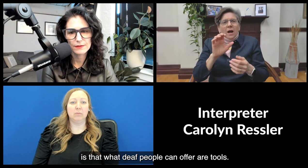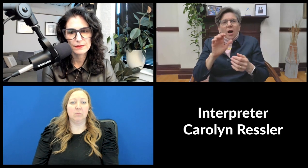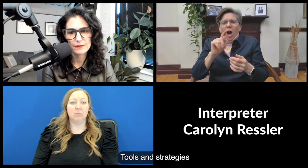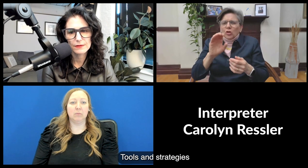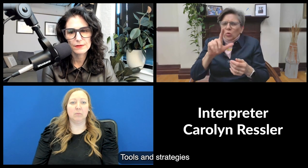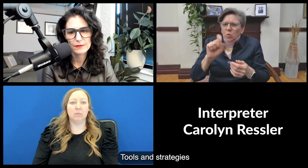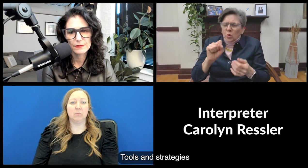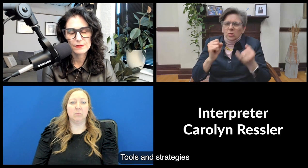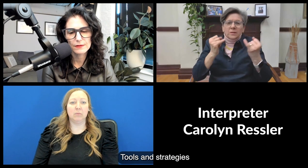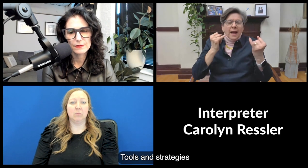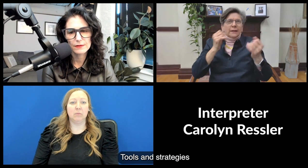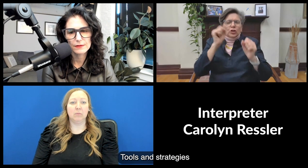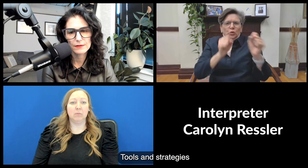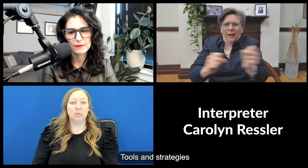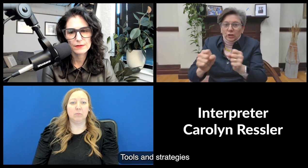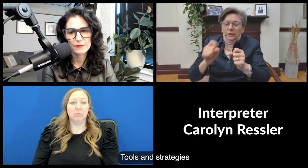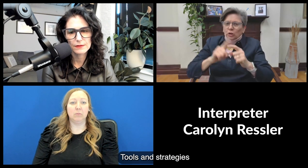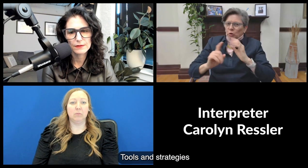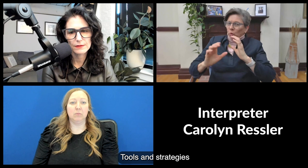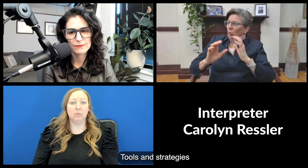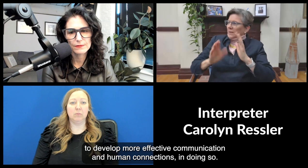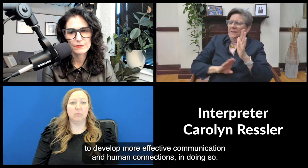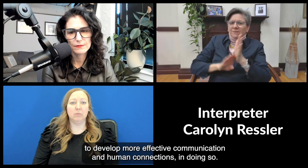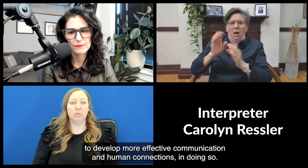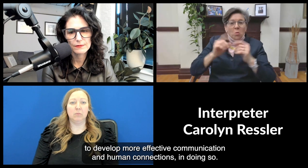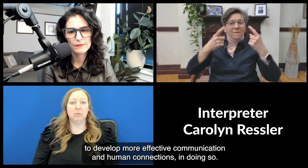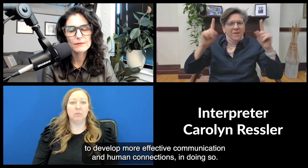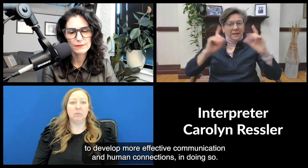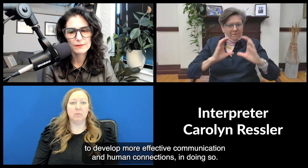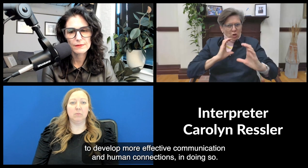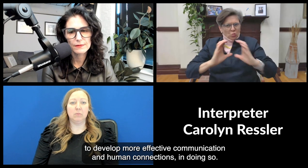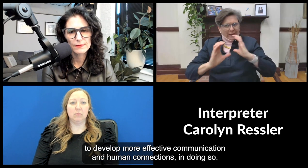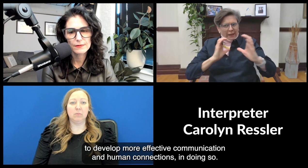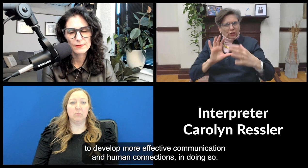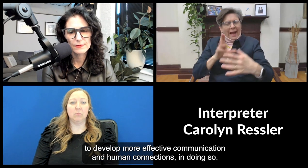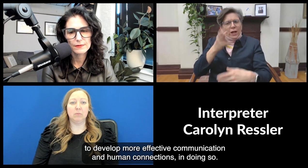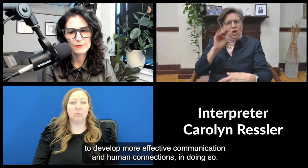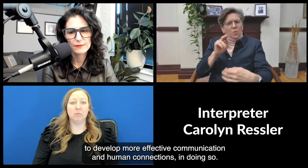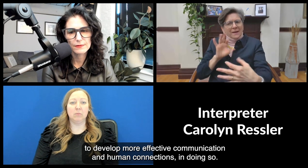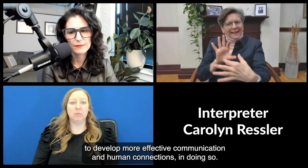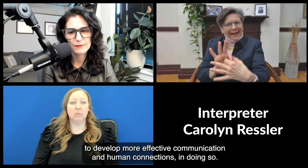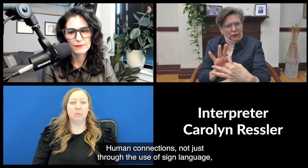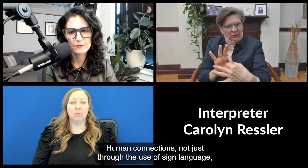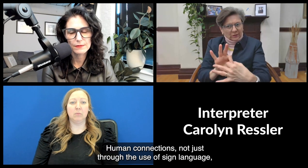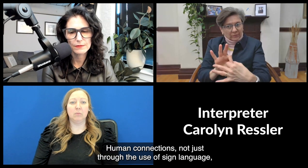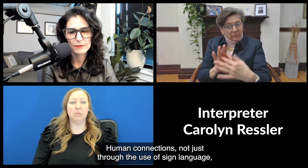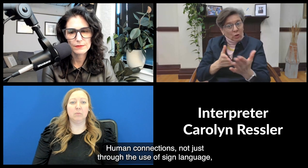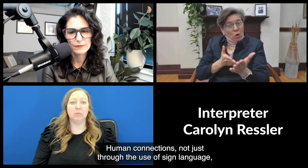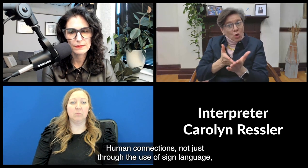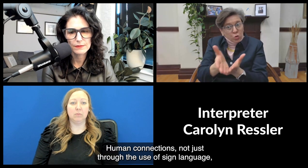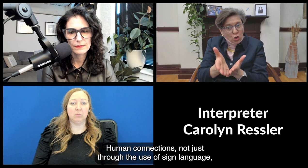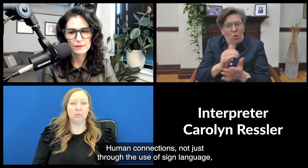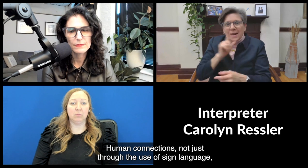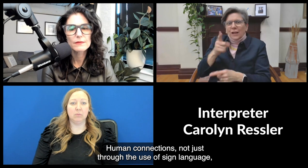can offer are tools, tools, tools, and strategies to develop more effective communication and